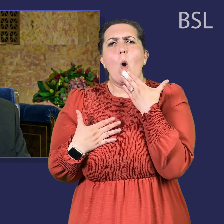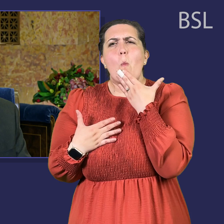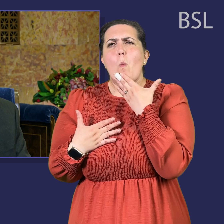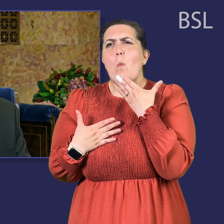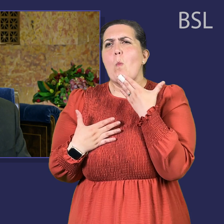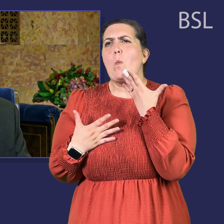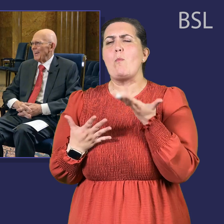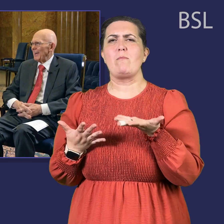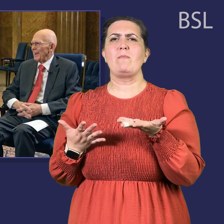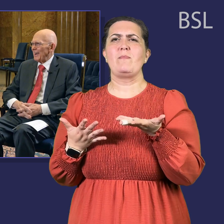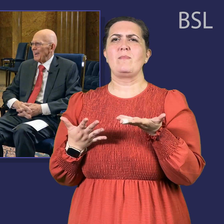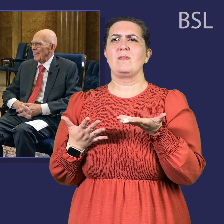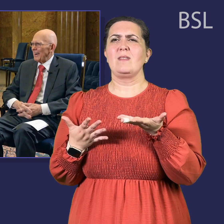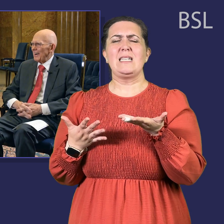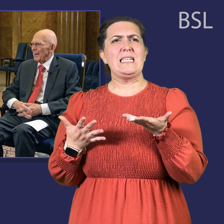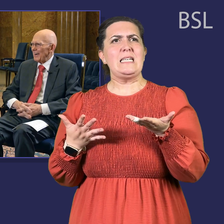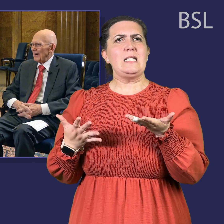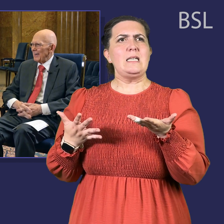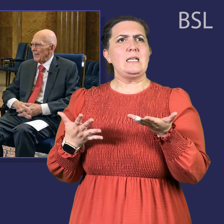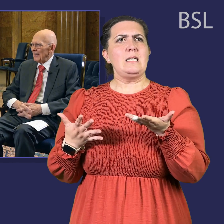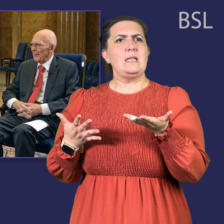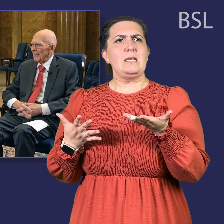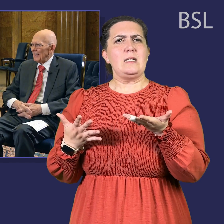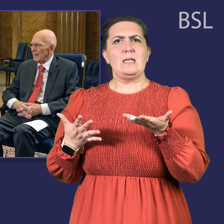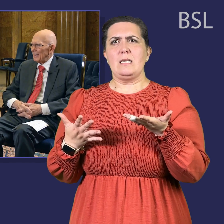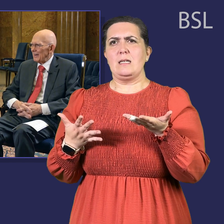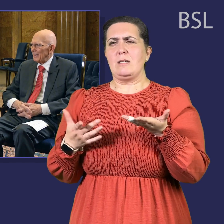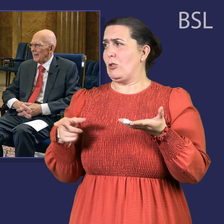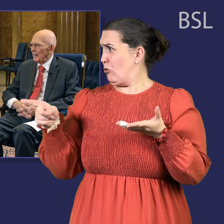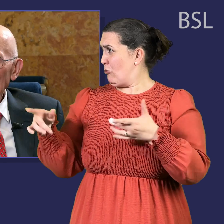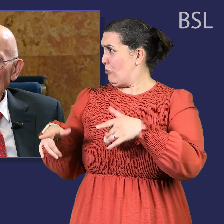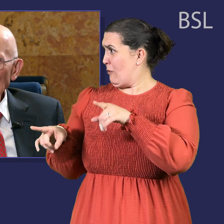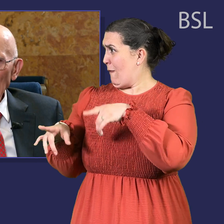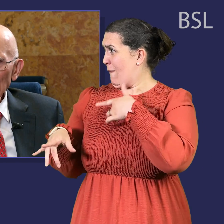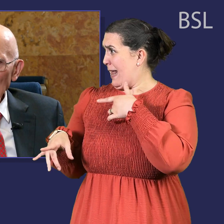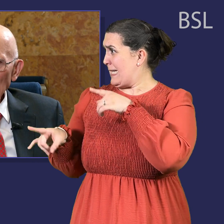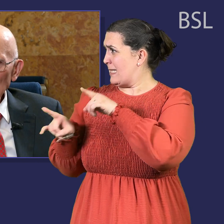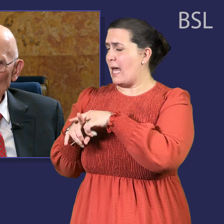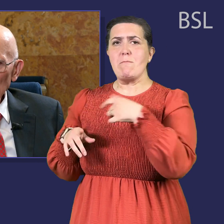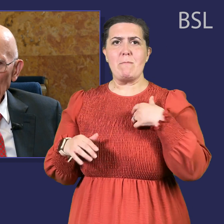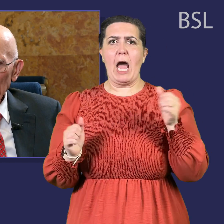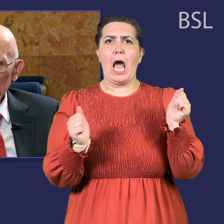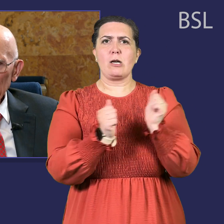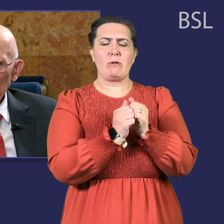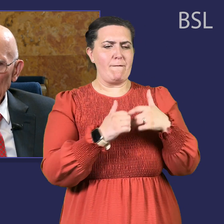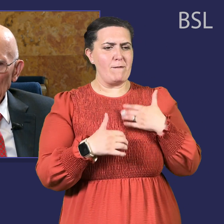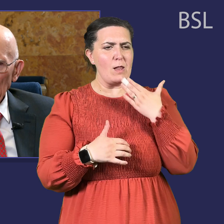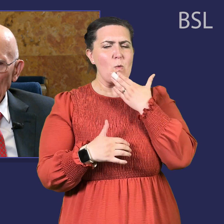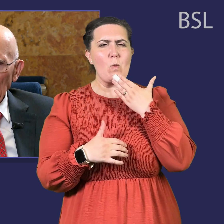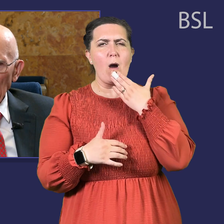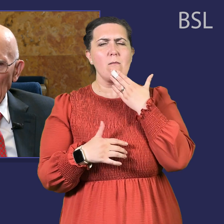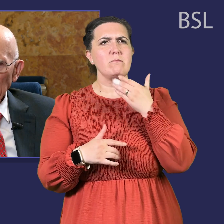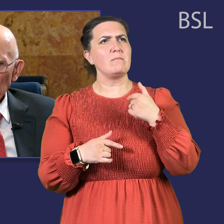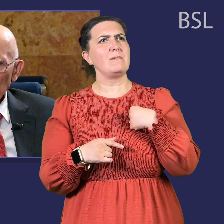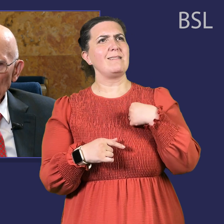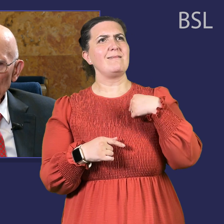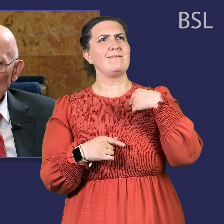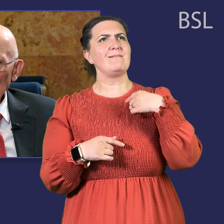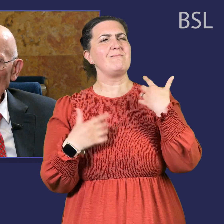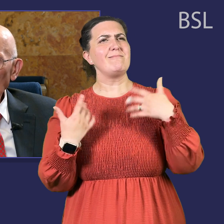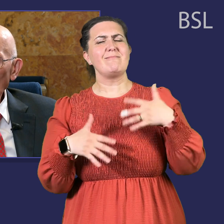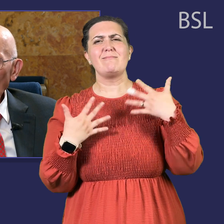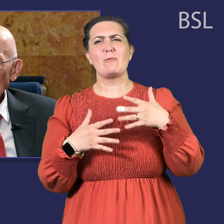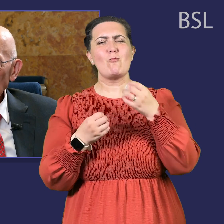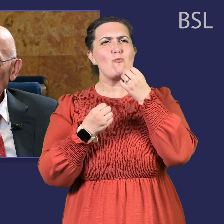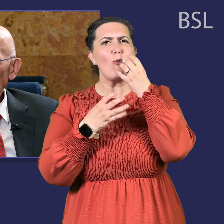warmth. And that is that you have the same feeling? Yes, I do. And I just